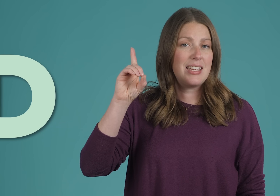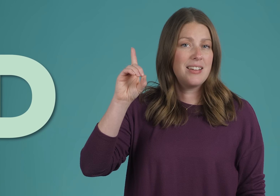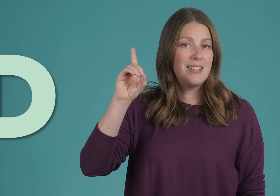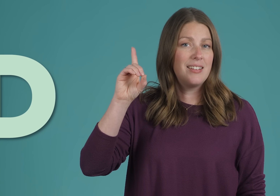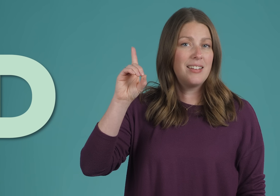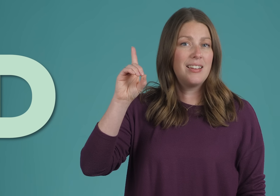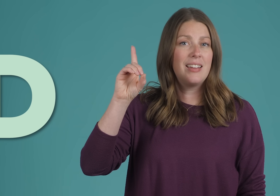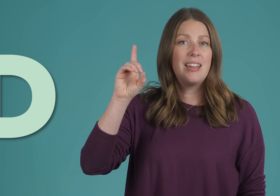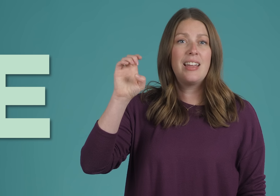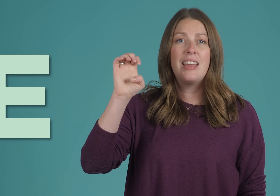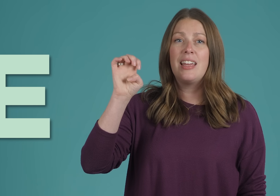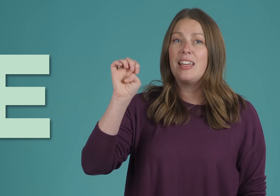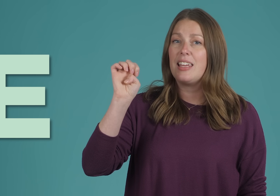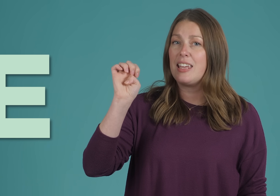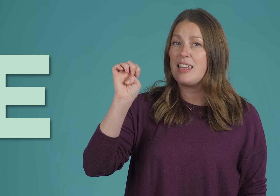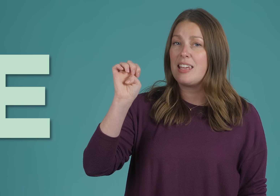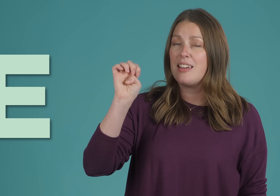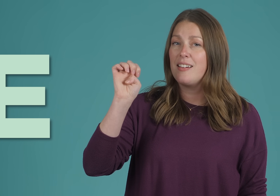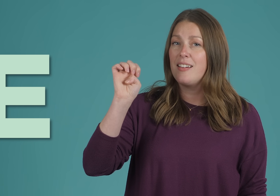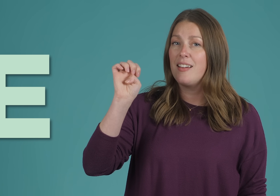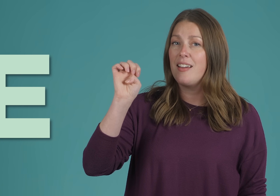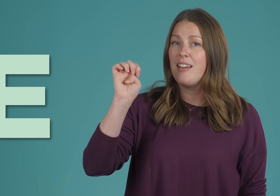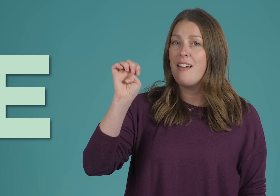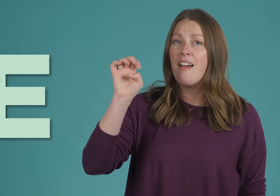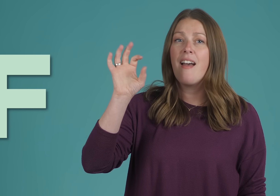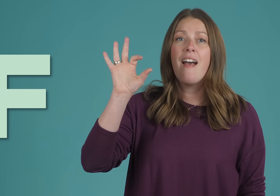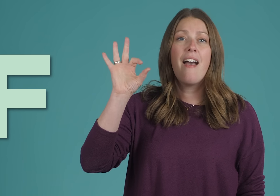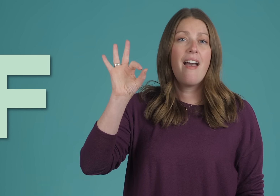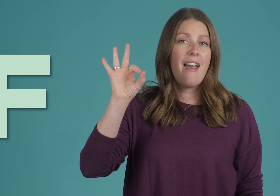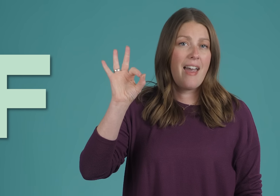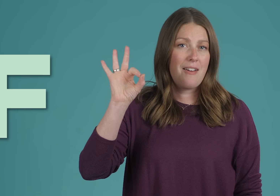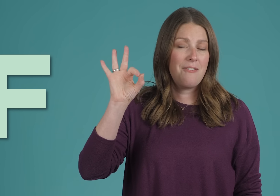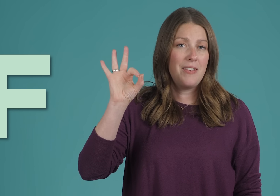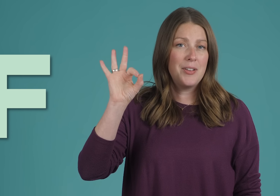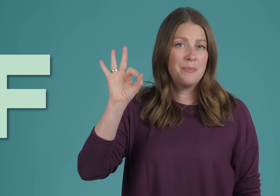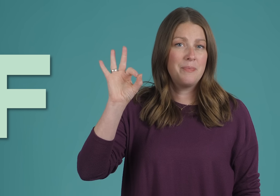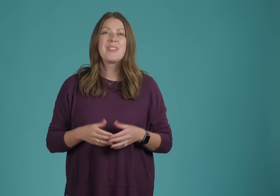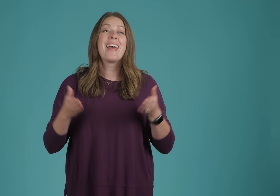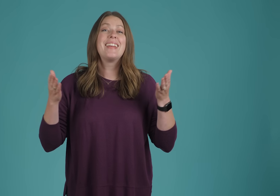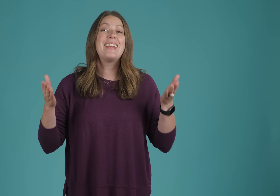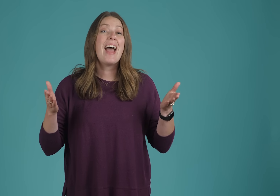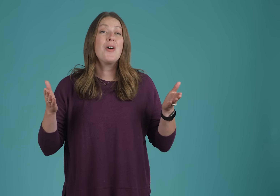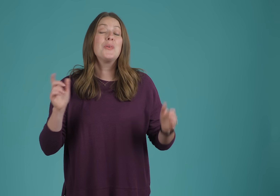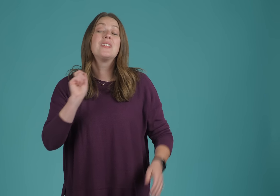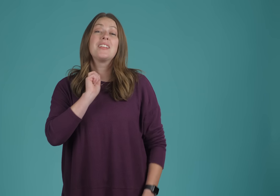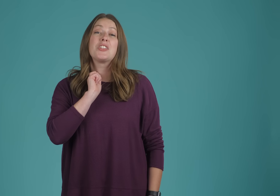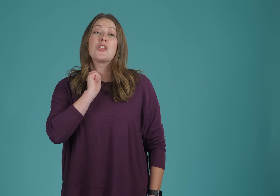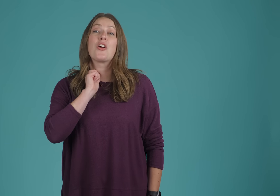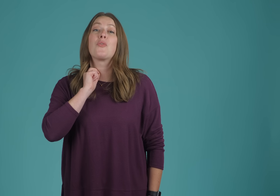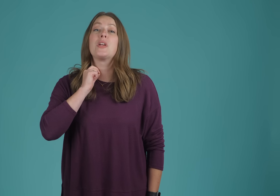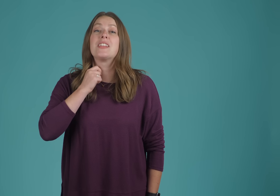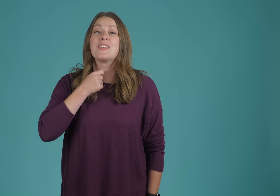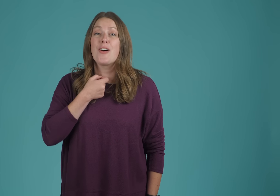D, E, F. Now, let's turn our voices